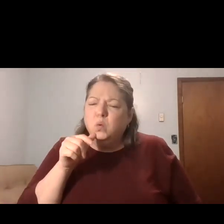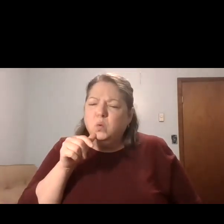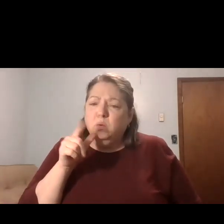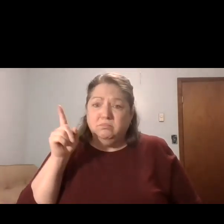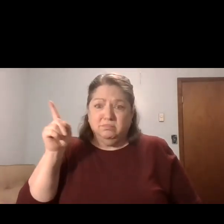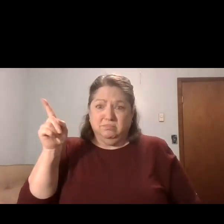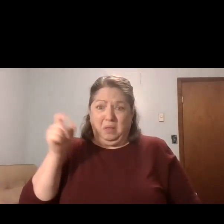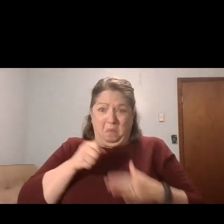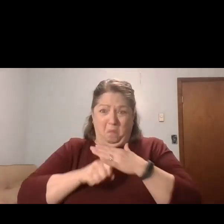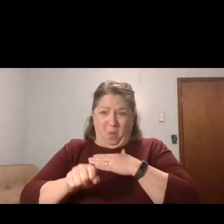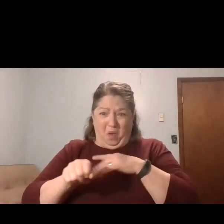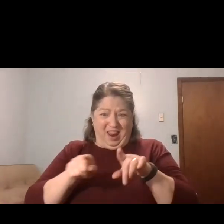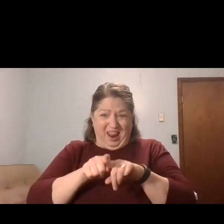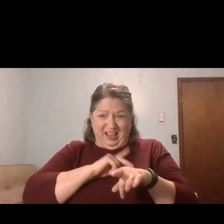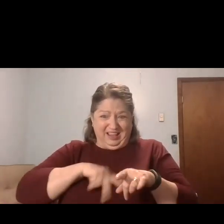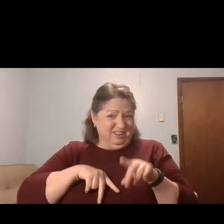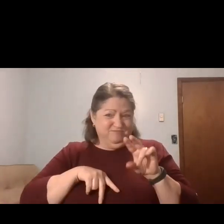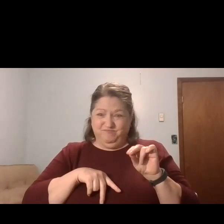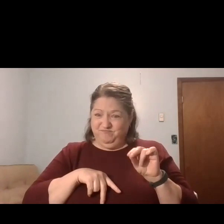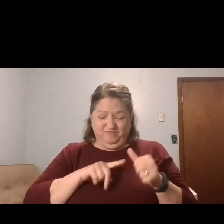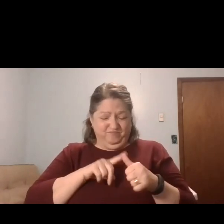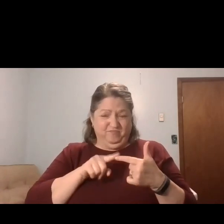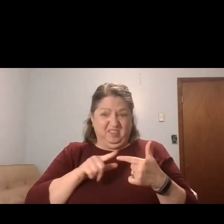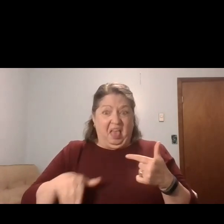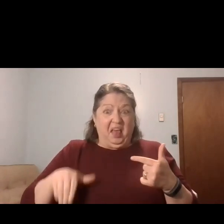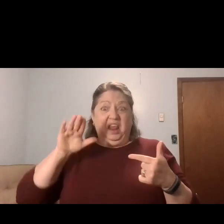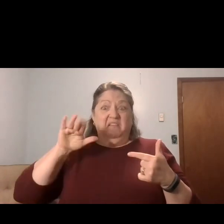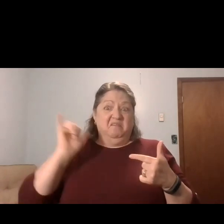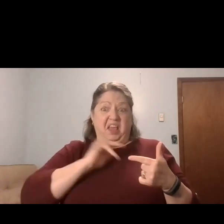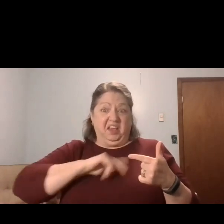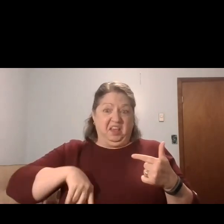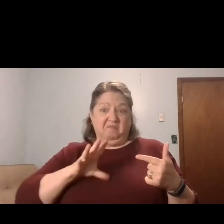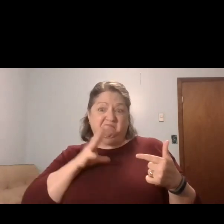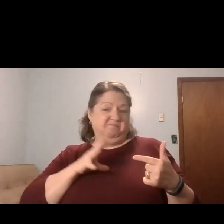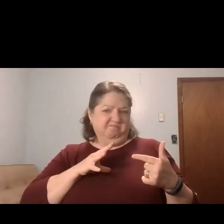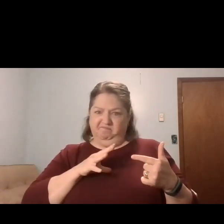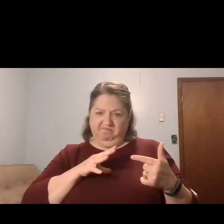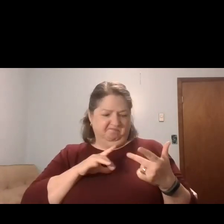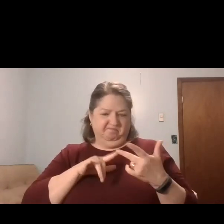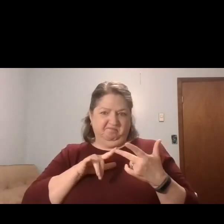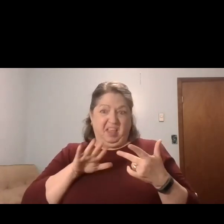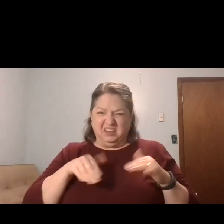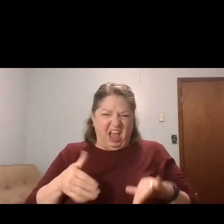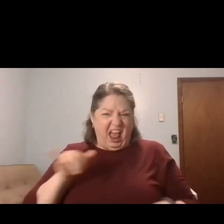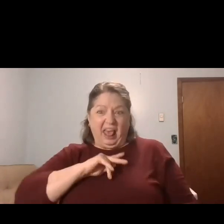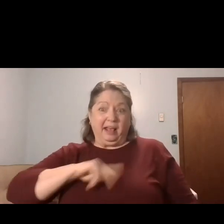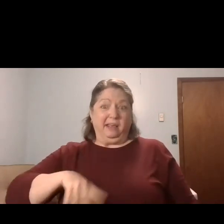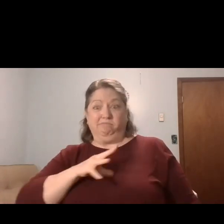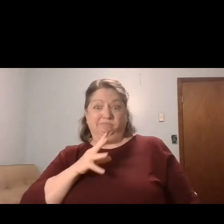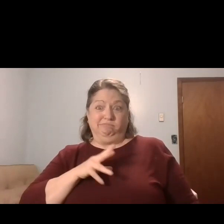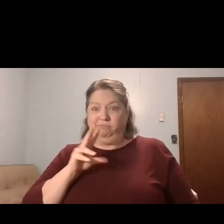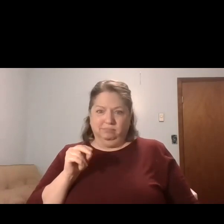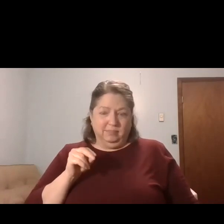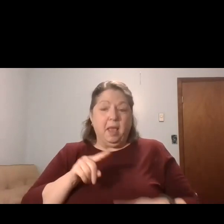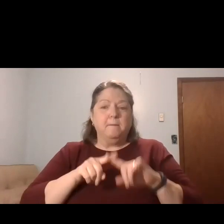king, and he didn't live like a king, nor did he die like a king. But praise God that he rose